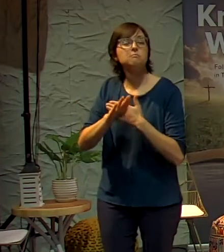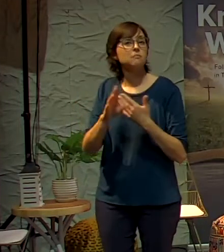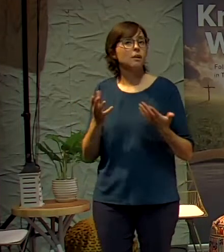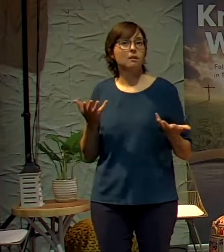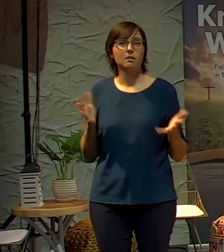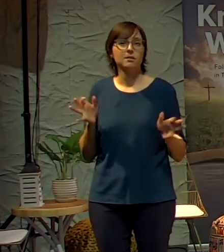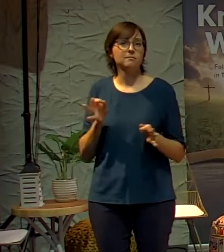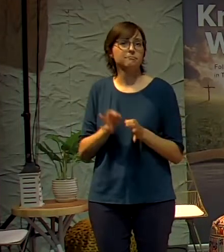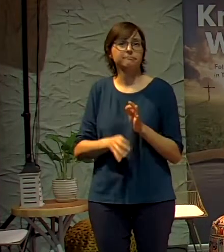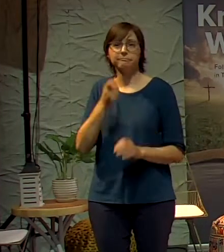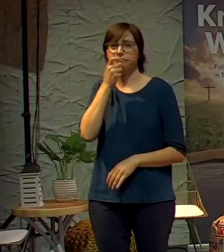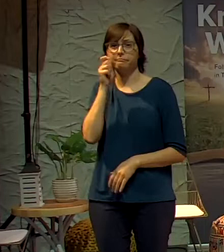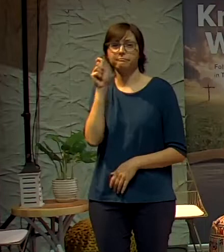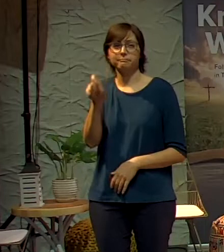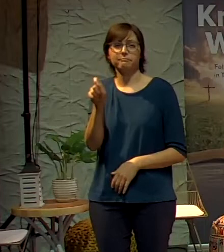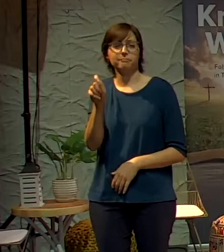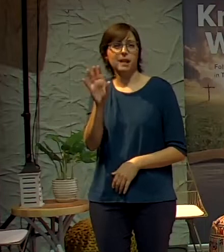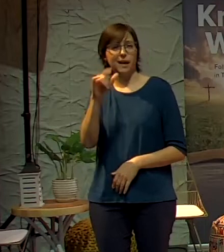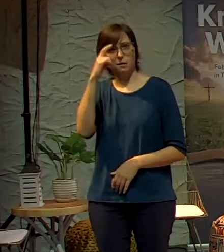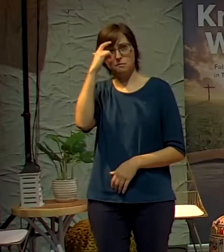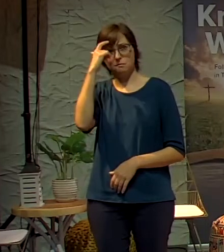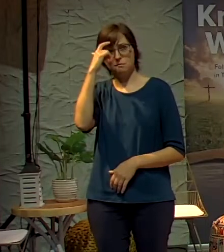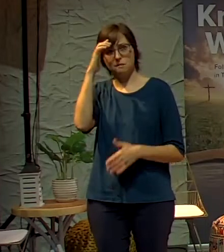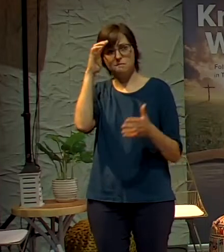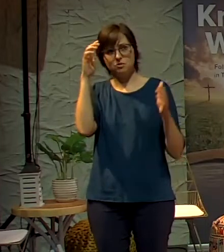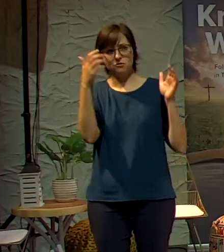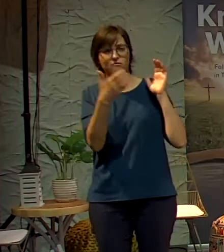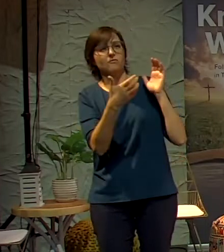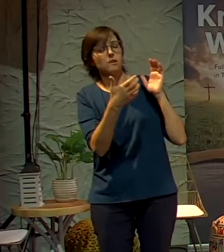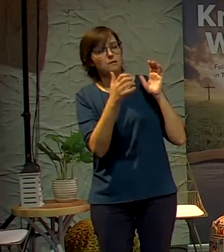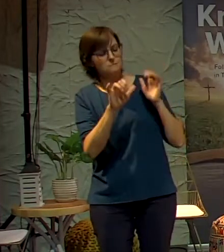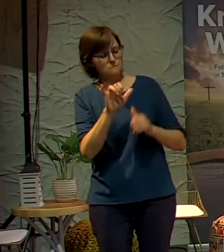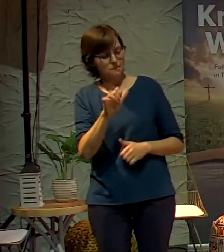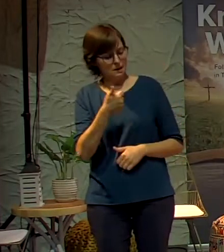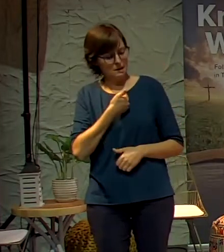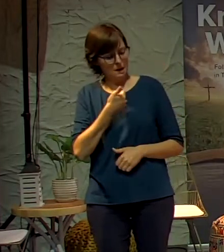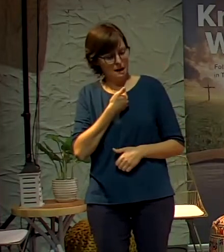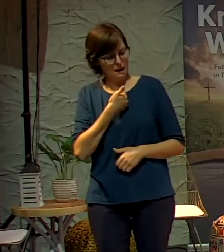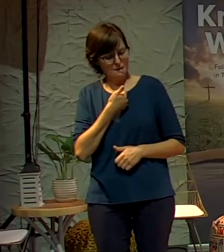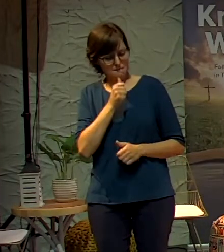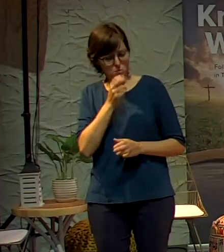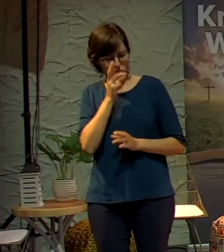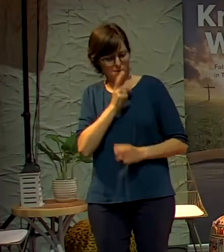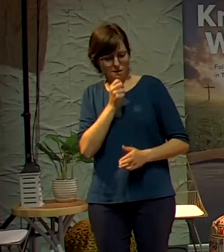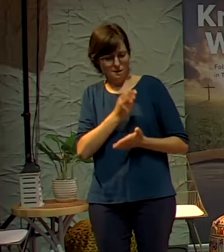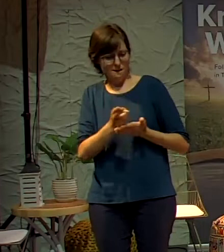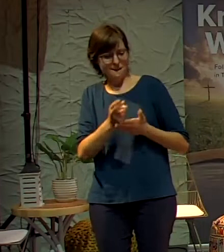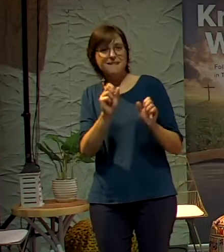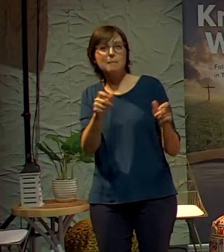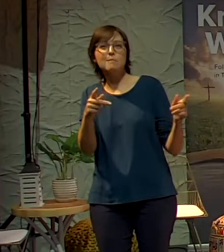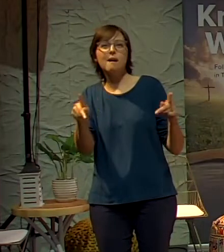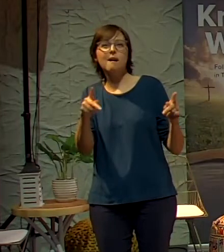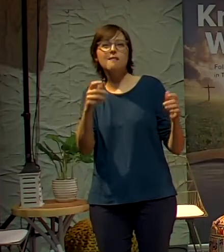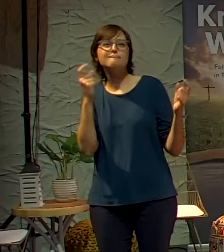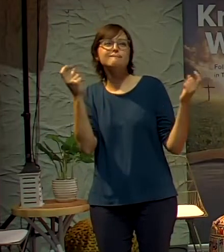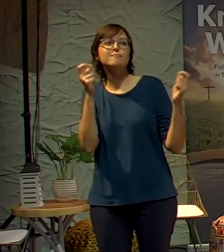that shift in understanding that I'm a disreputable character that gets to party with Jesus changes